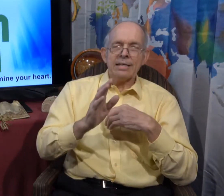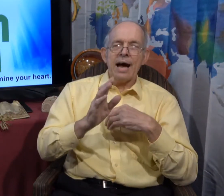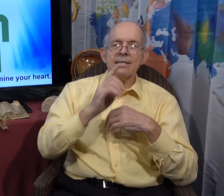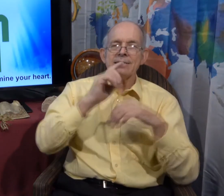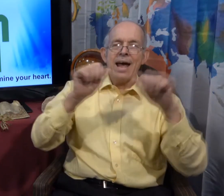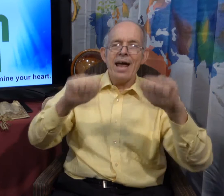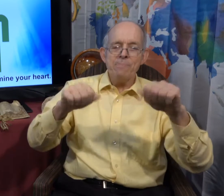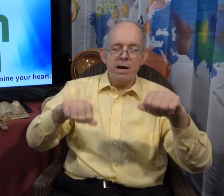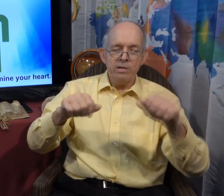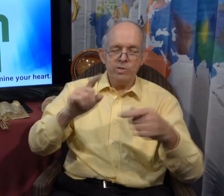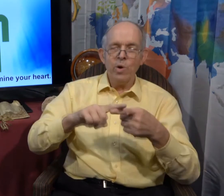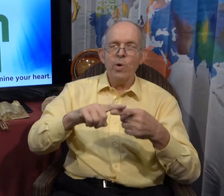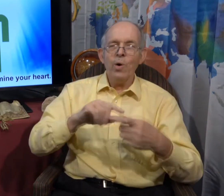God is able to